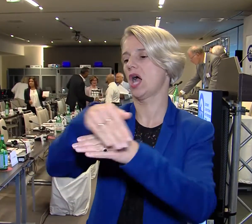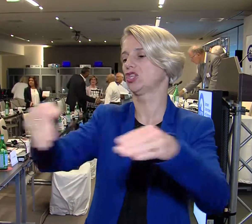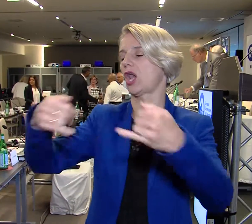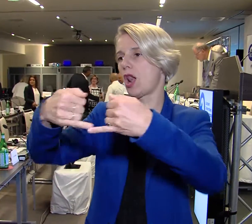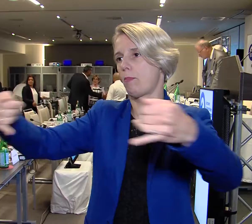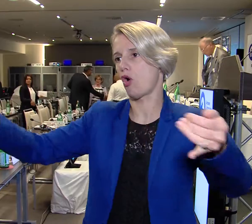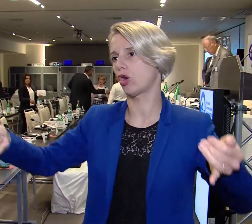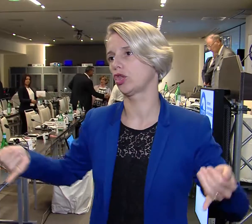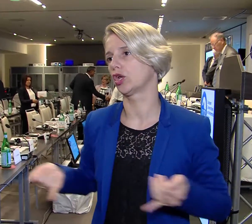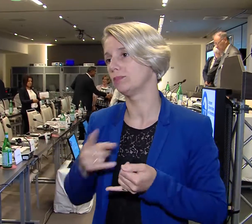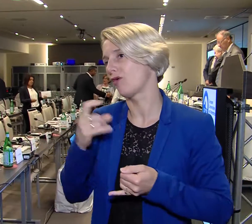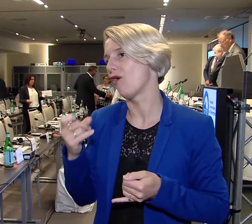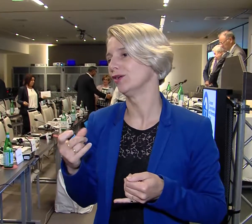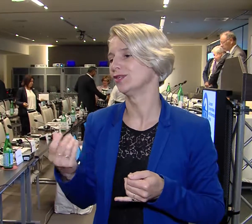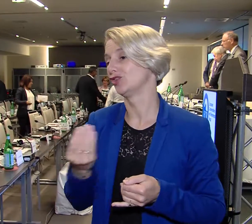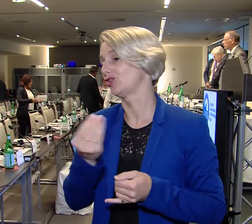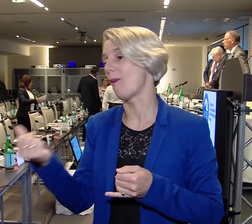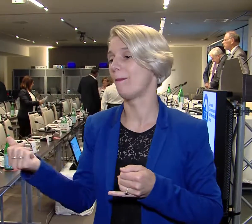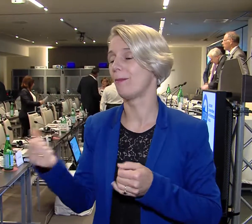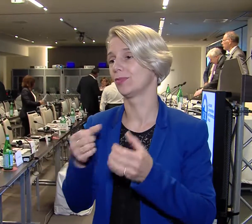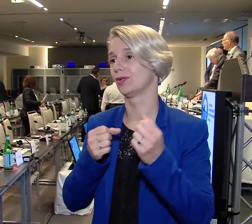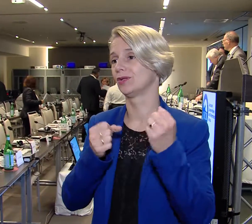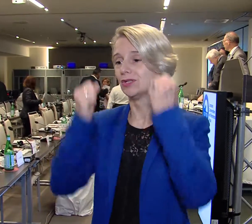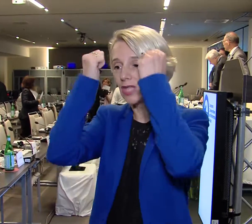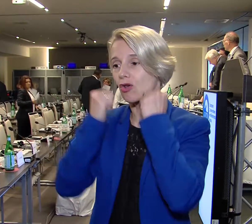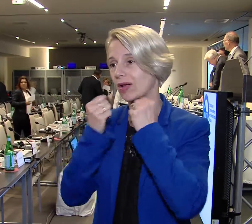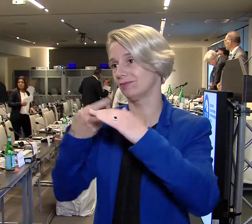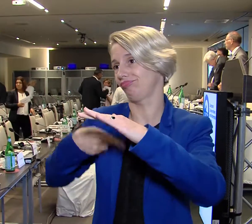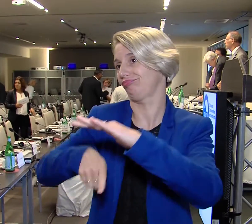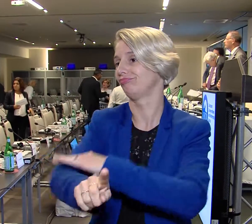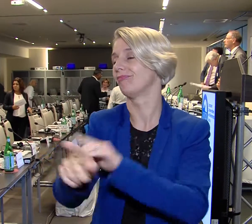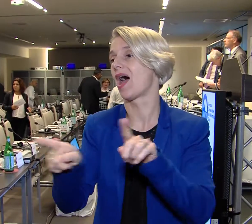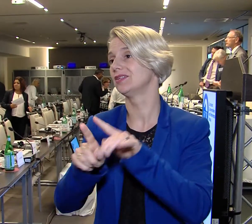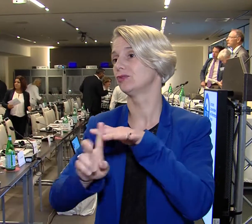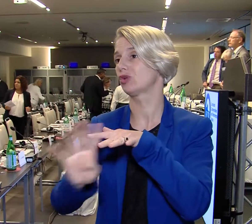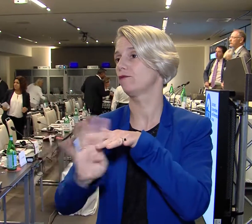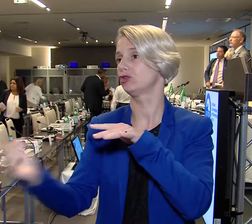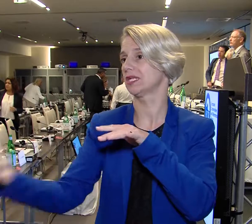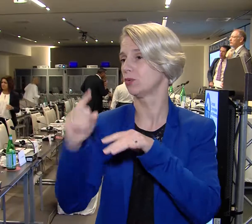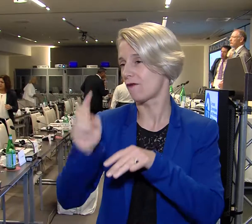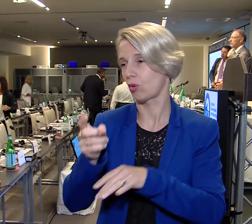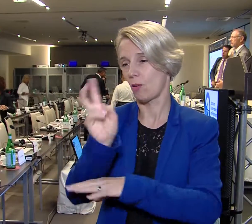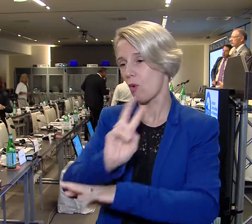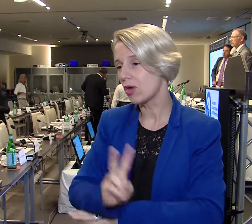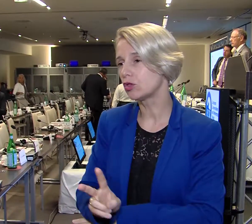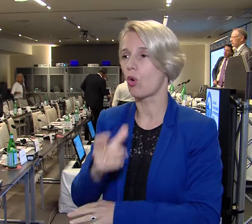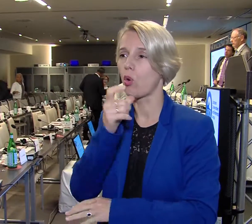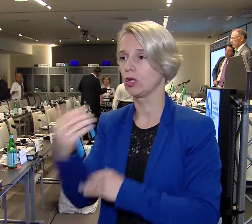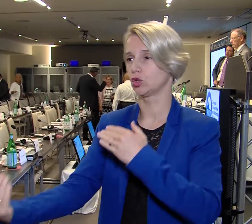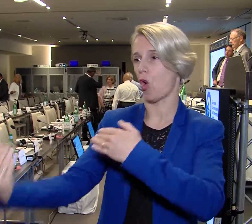strongly when it comes to securing our foreign borders, because it seems that terrorists